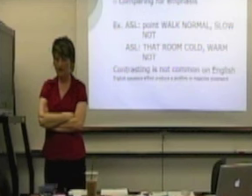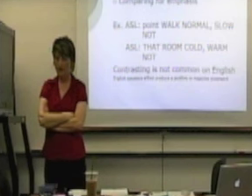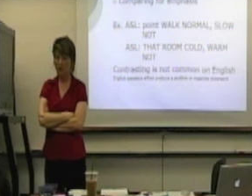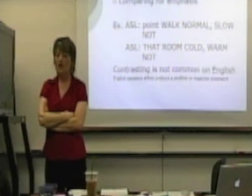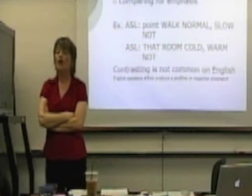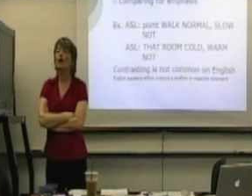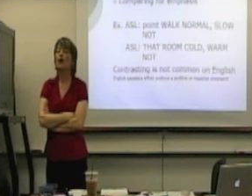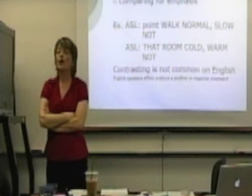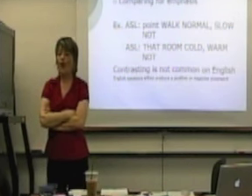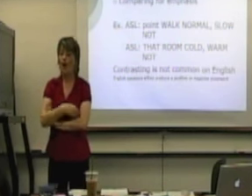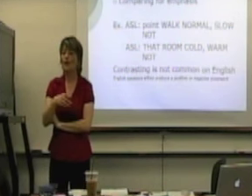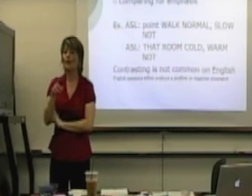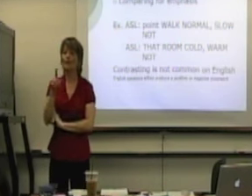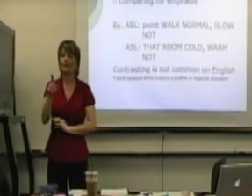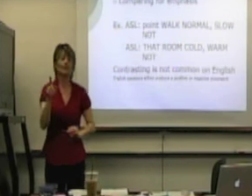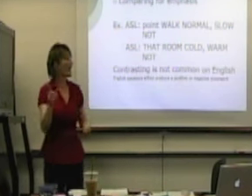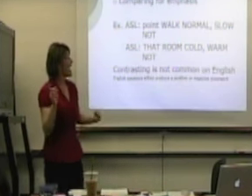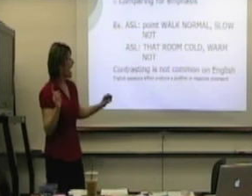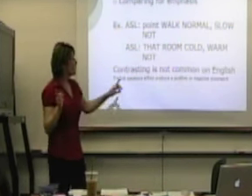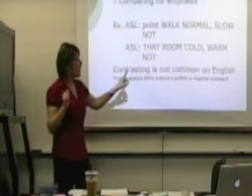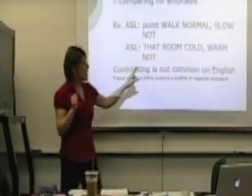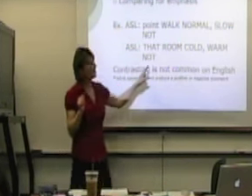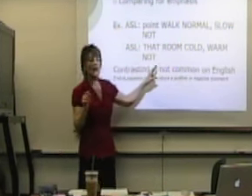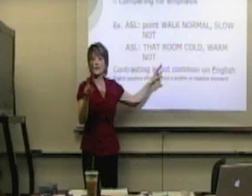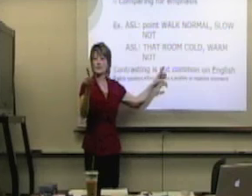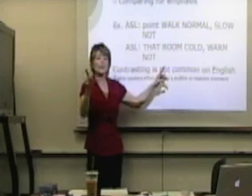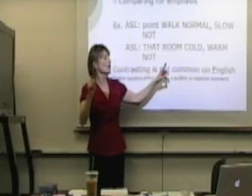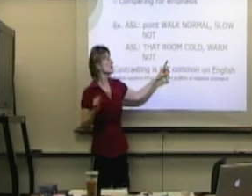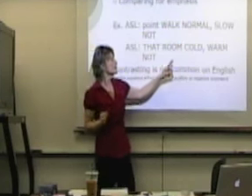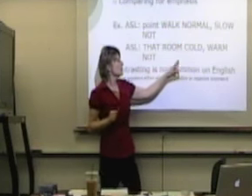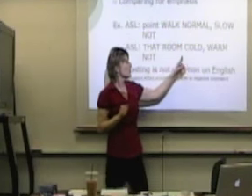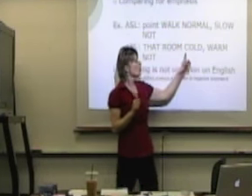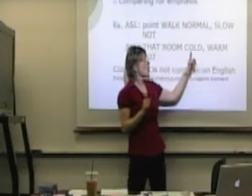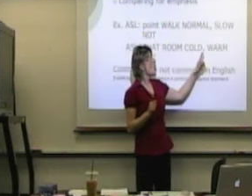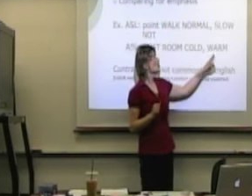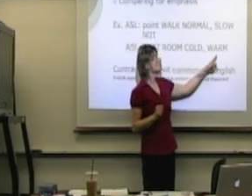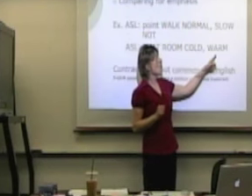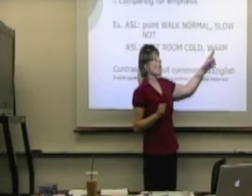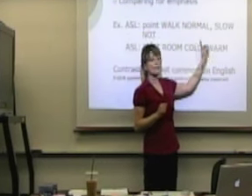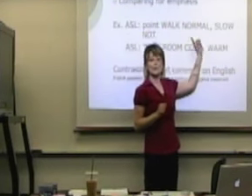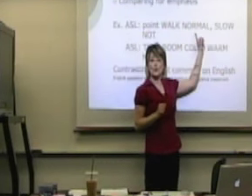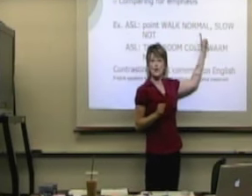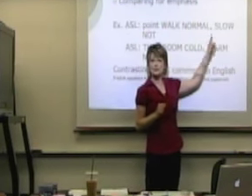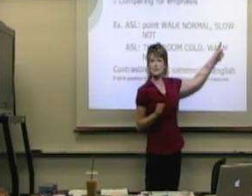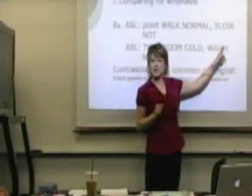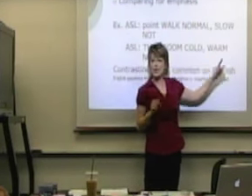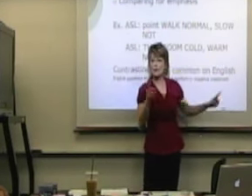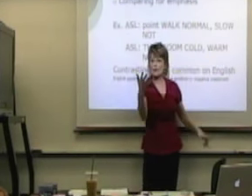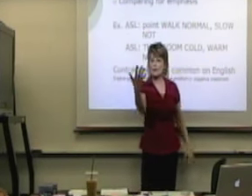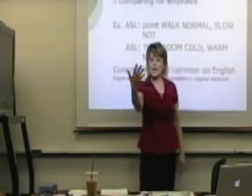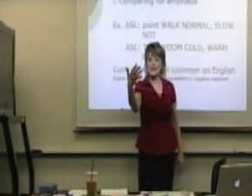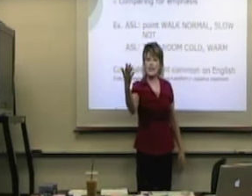cold, that can be like on a level. Right, Is and that what you else use are it these for? words? Cold, warm, normal, slow, what?